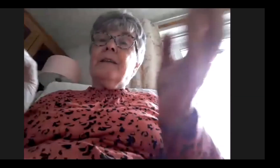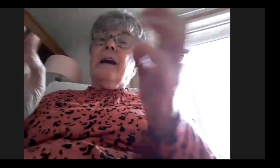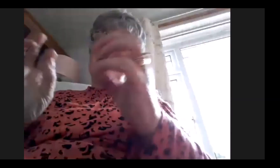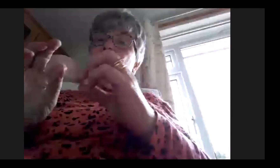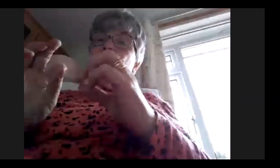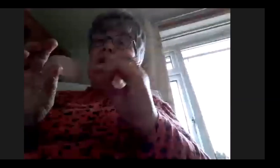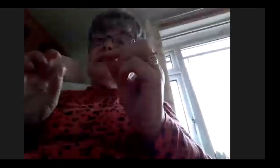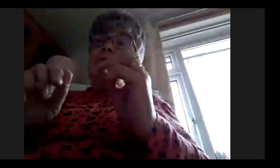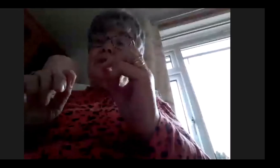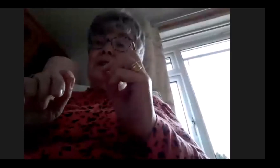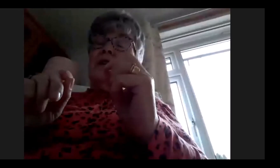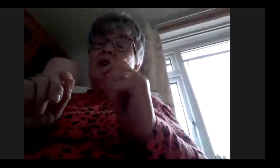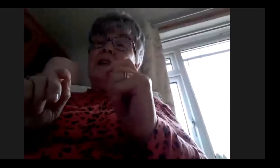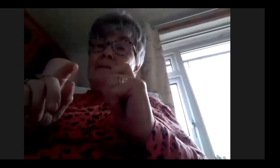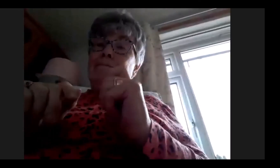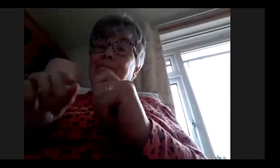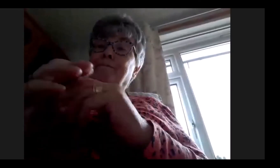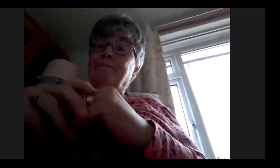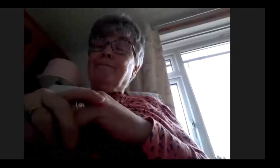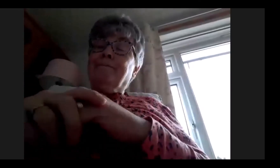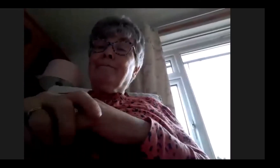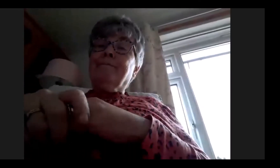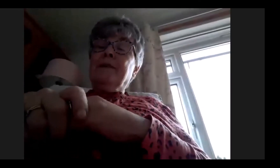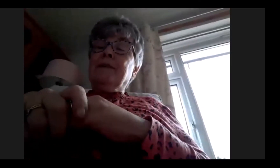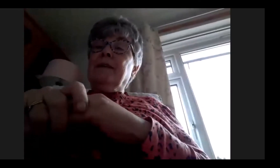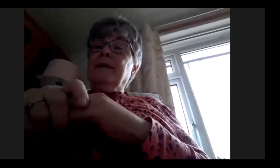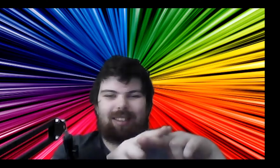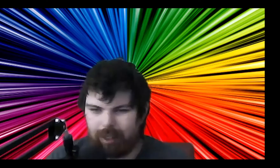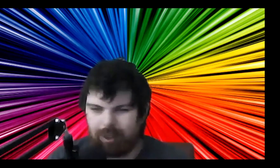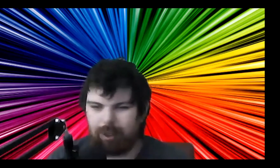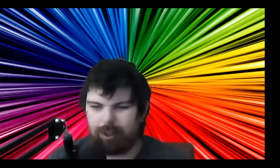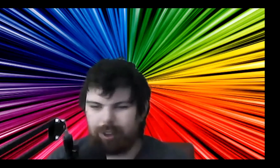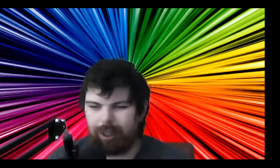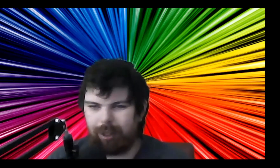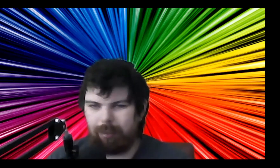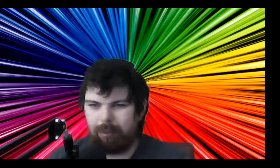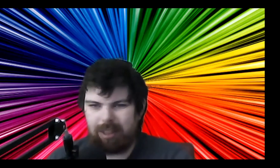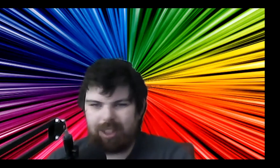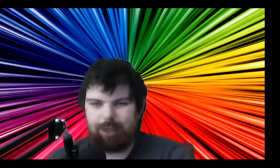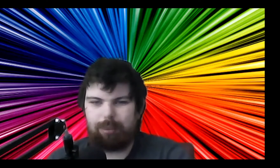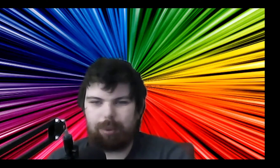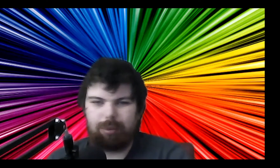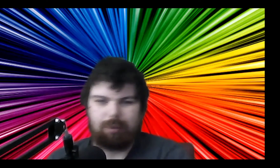have slightly different signing. Yeah. Like I said, I used to watch Mr. Tumble.